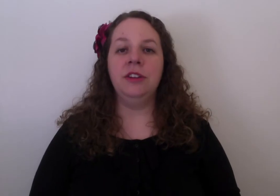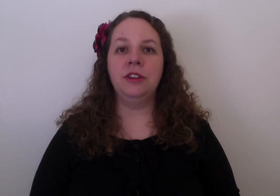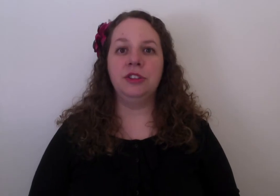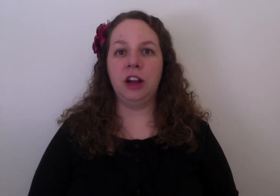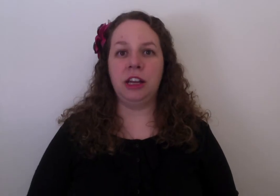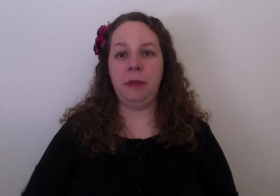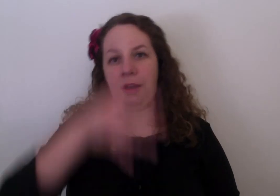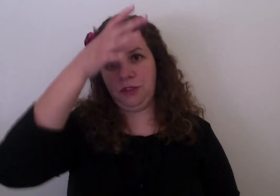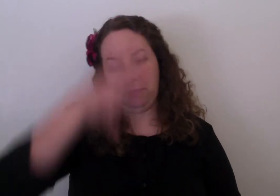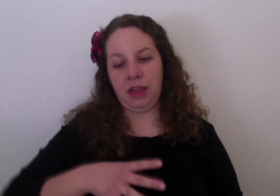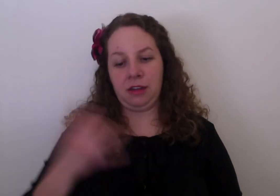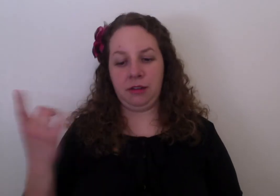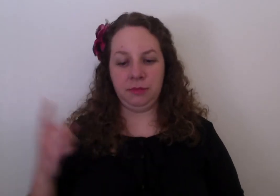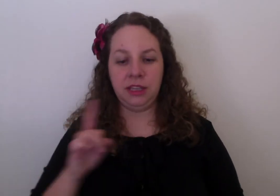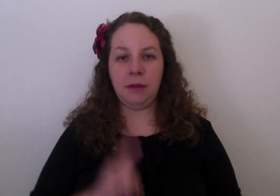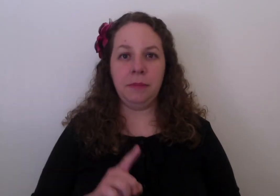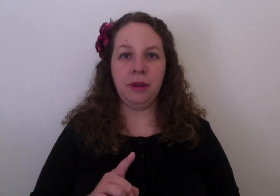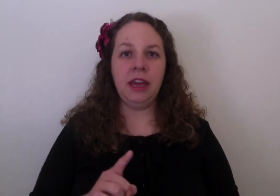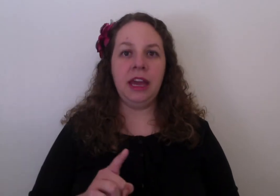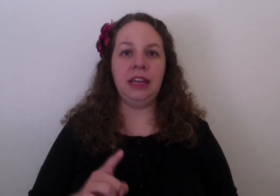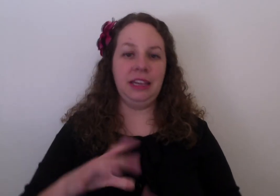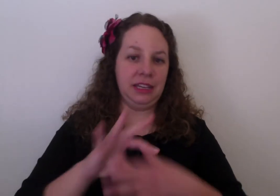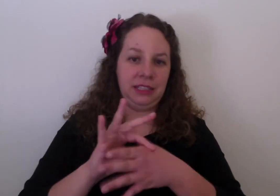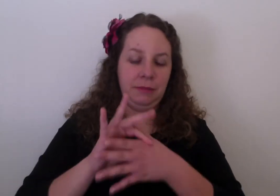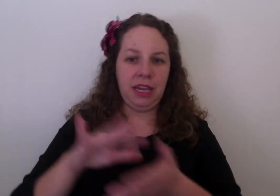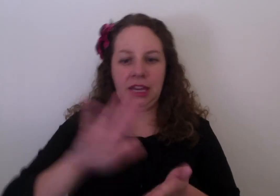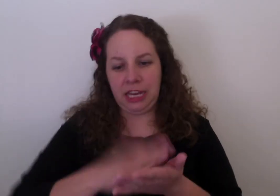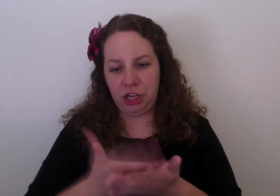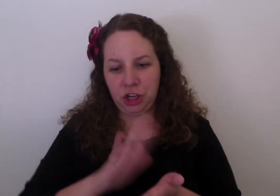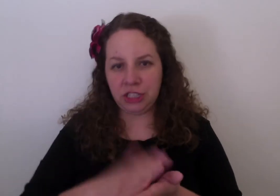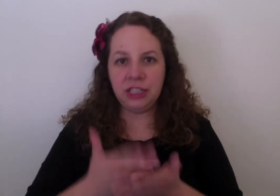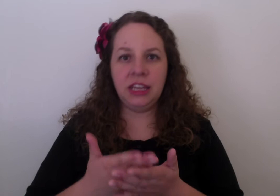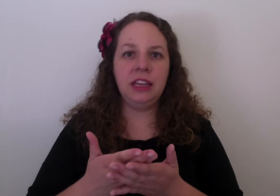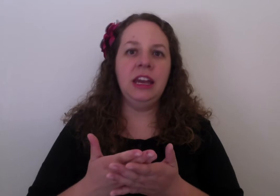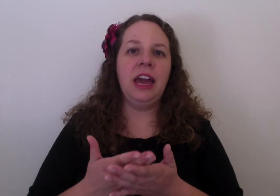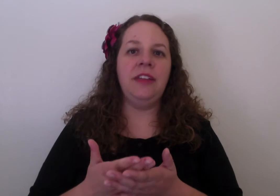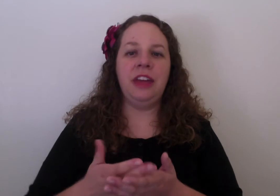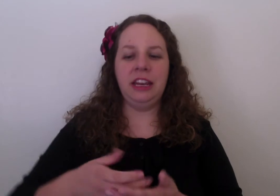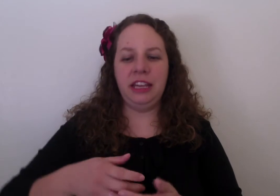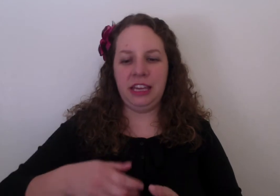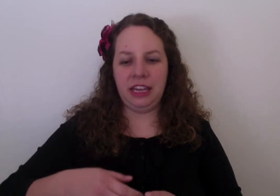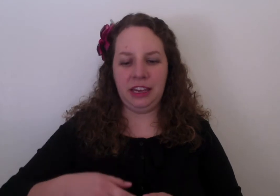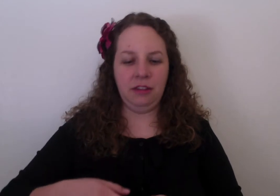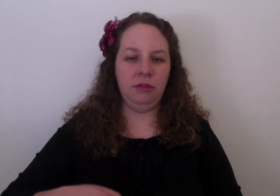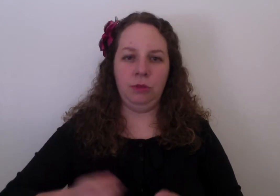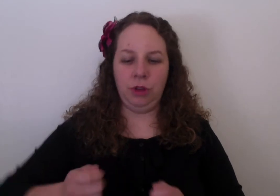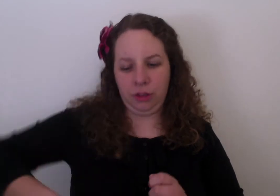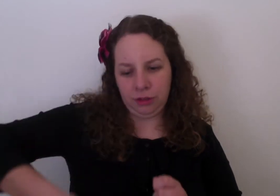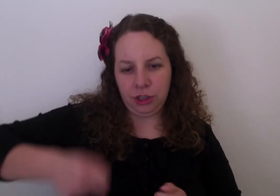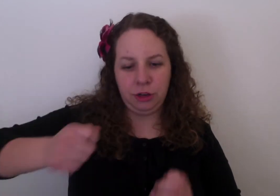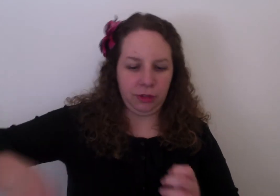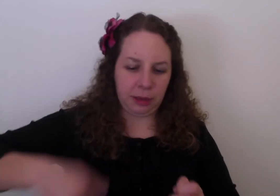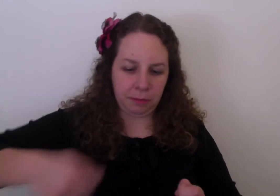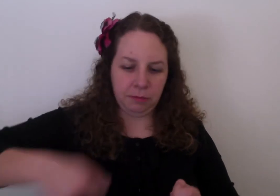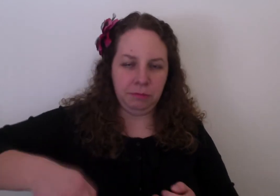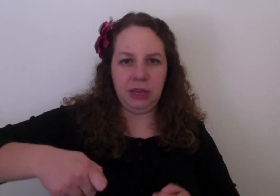can talk about the man comes up, and he has the meat, and he cooks it, and then he will, like,